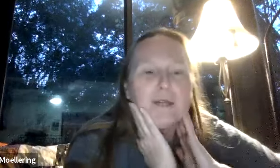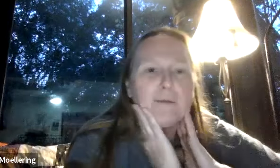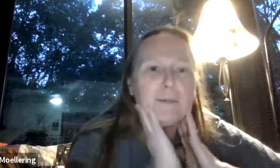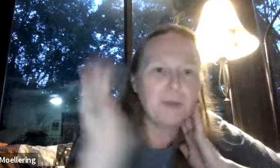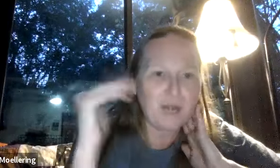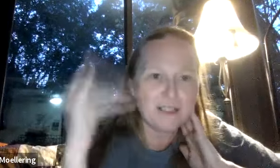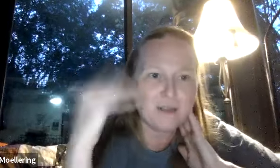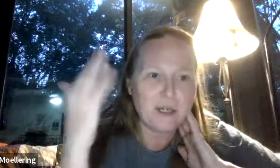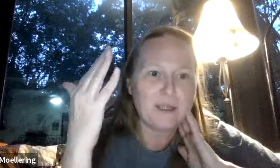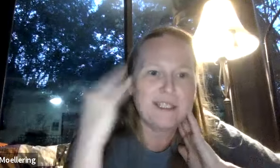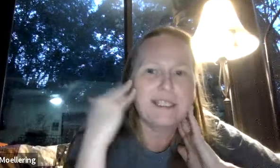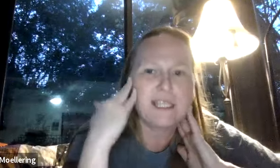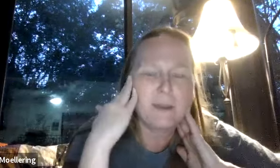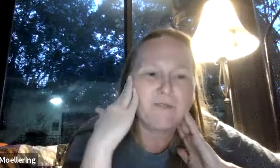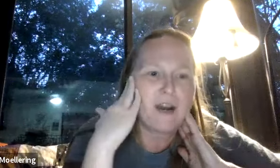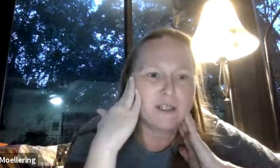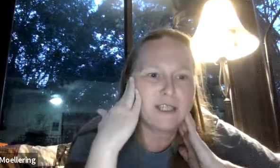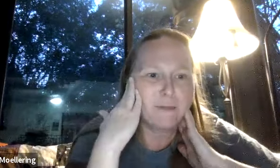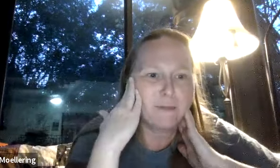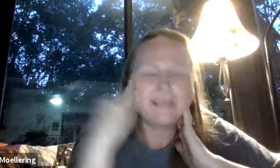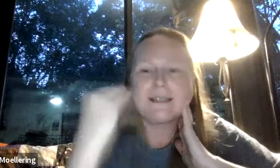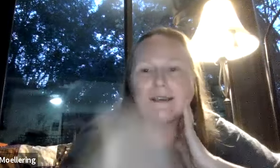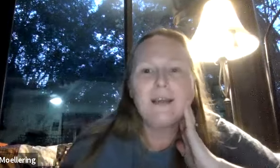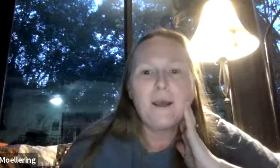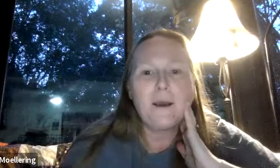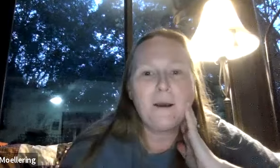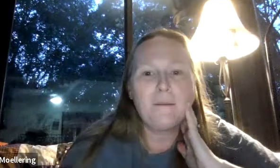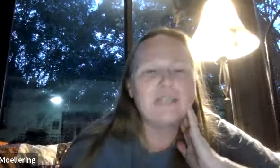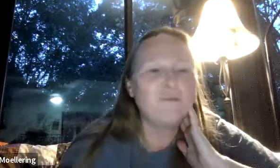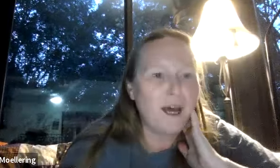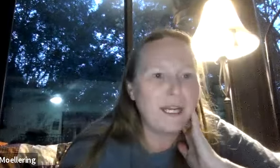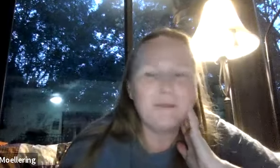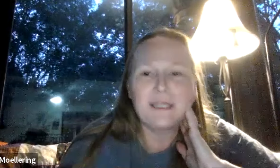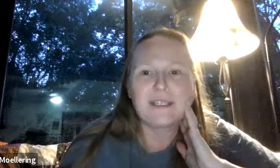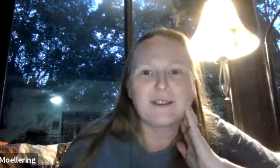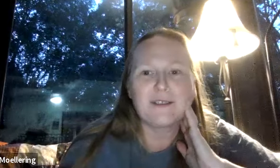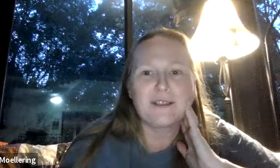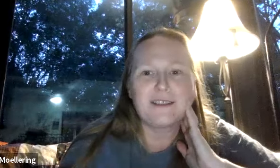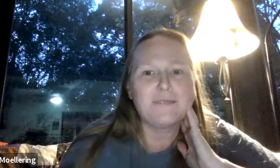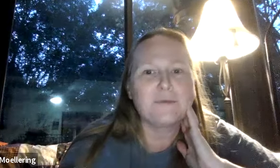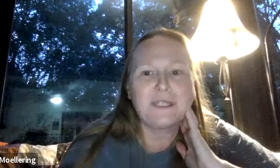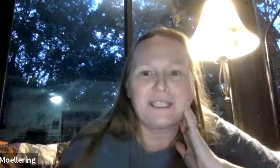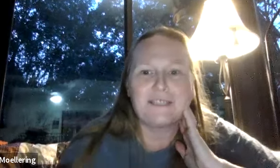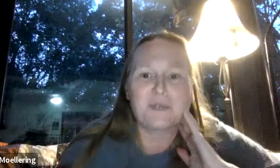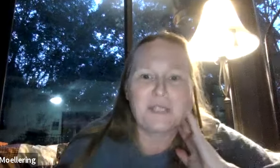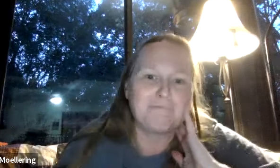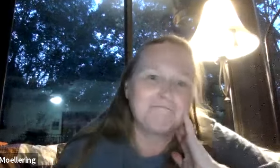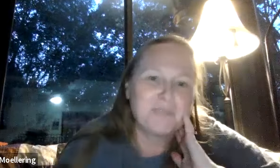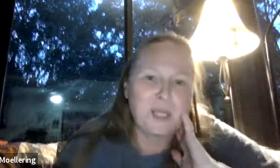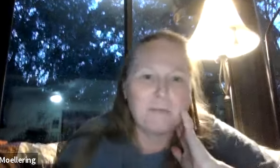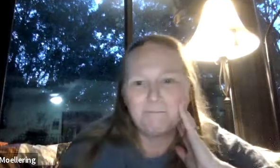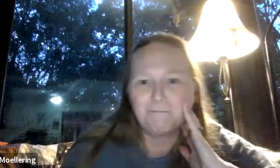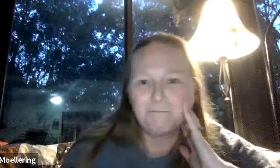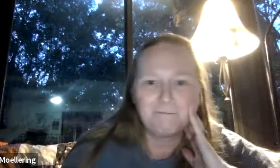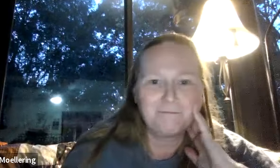the people are answering questions is about 5 or 6 minutes. It's funny, but it's also it's really interesting. So it gives